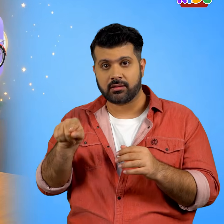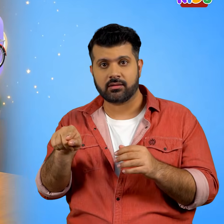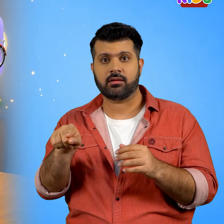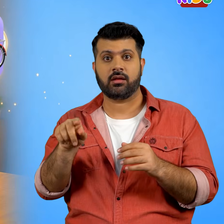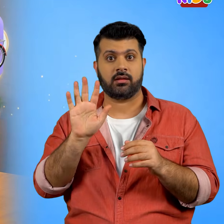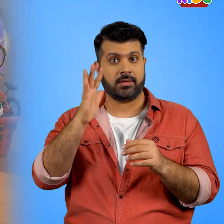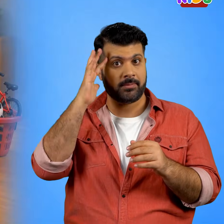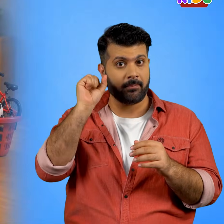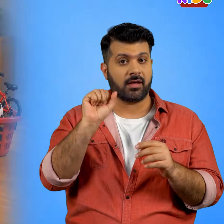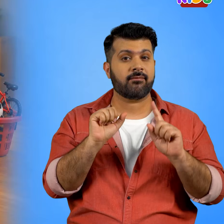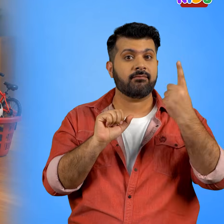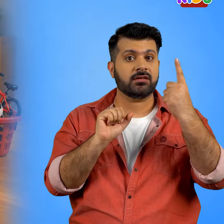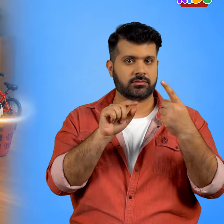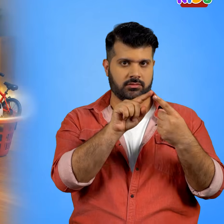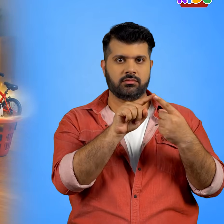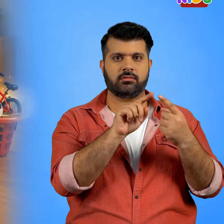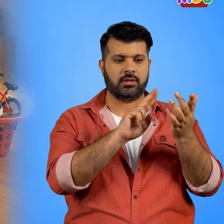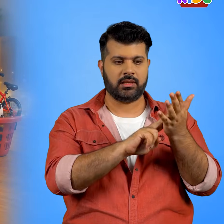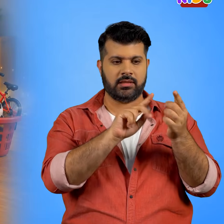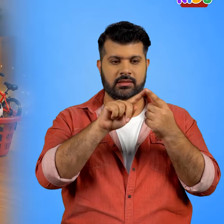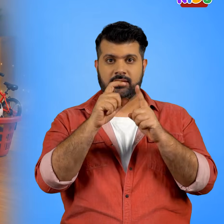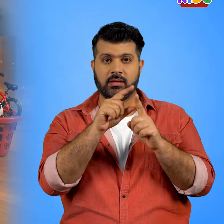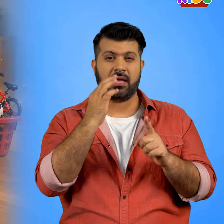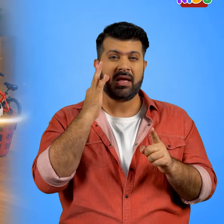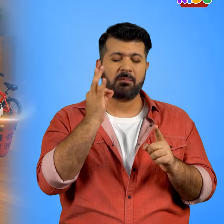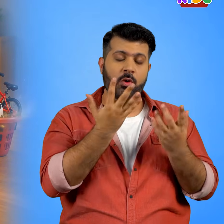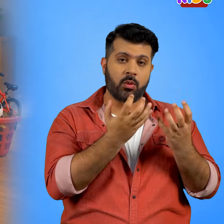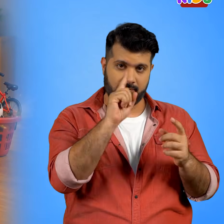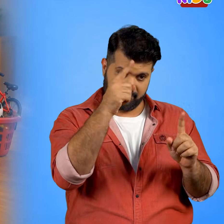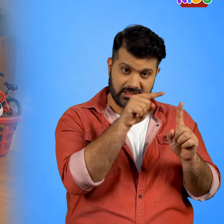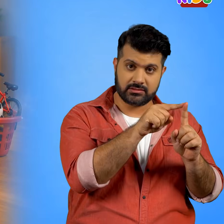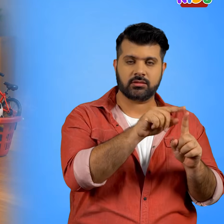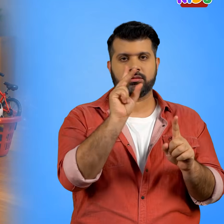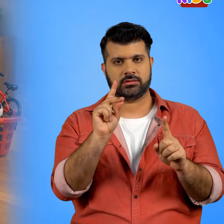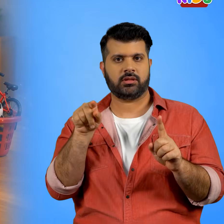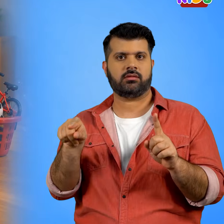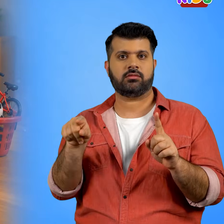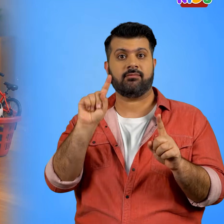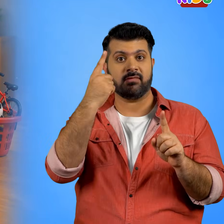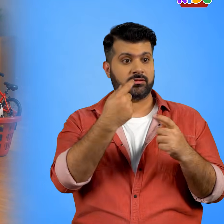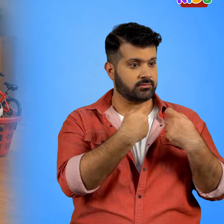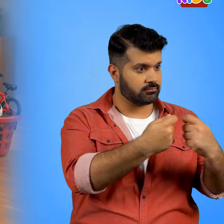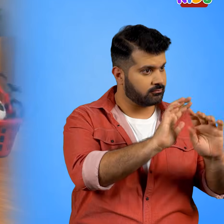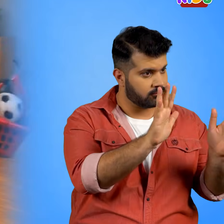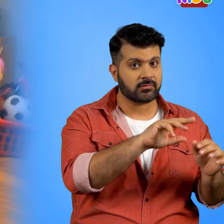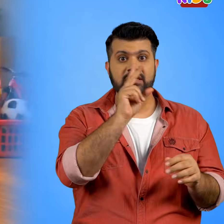items. Also remember, first spend money on your needs and then on your